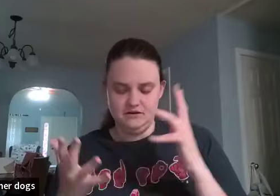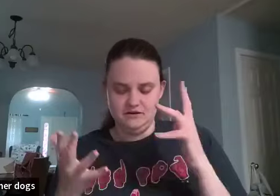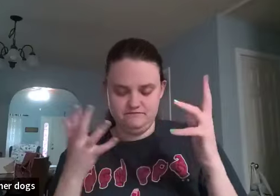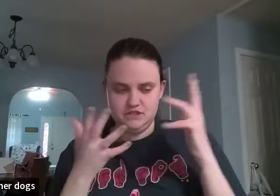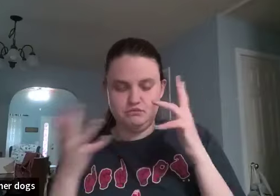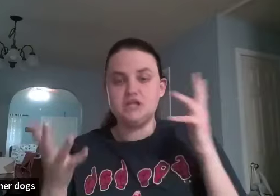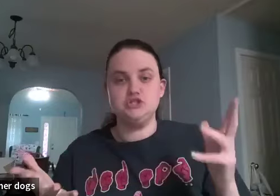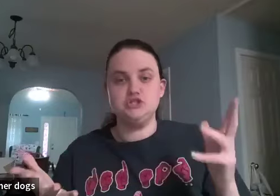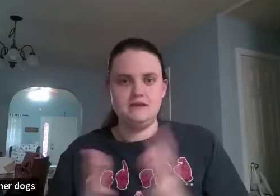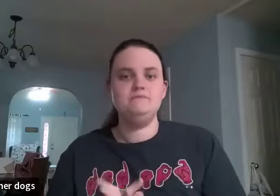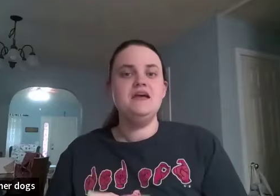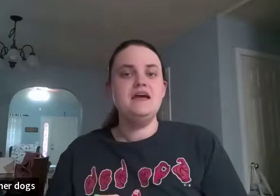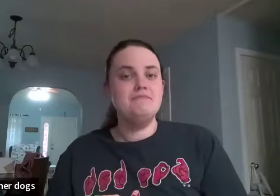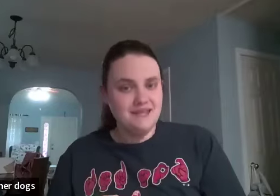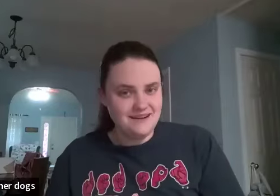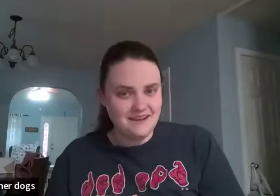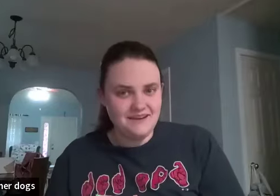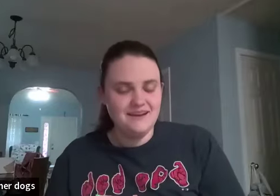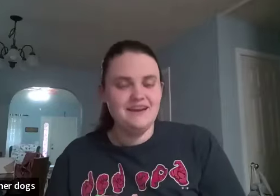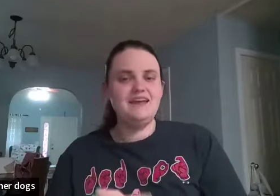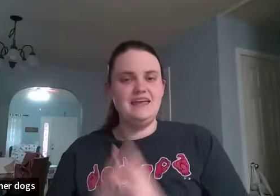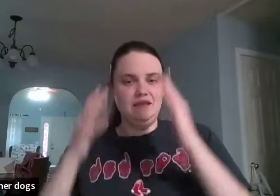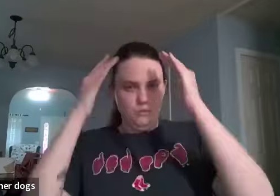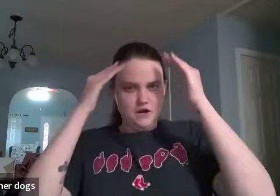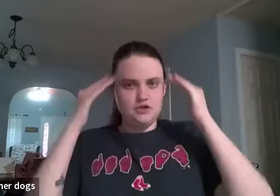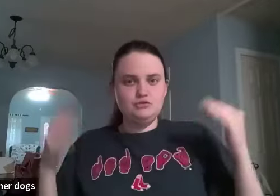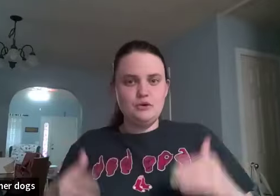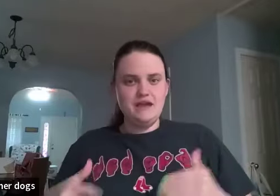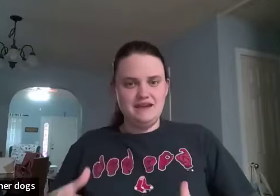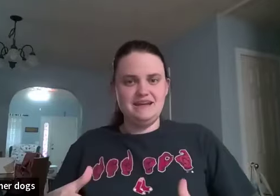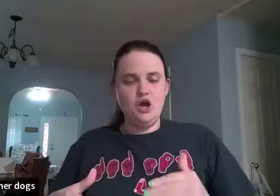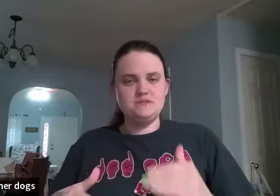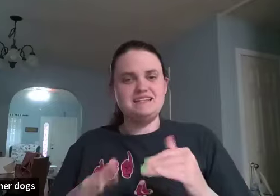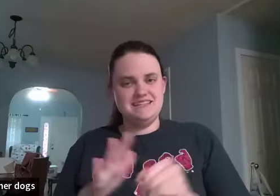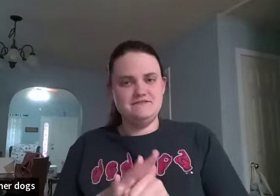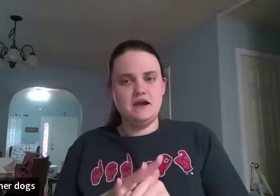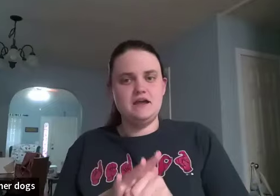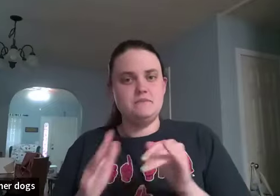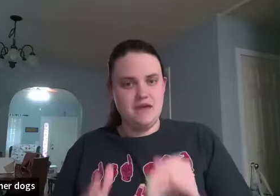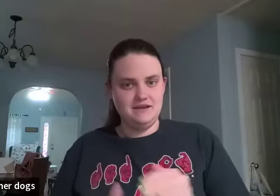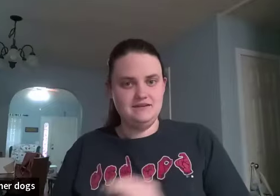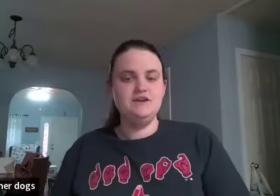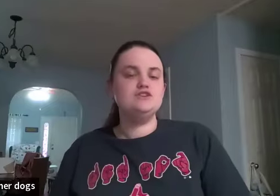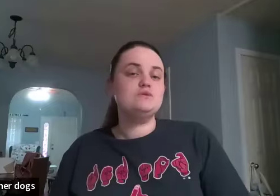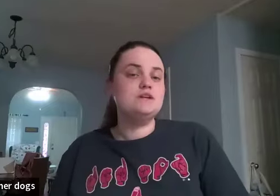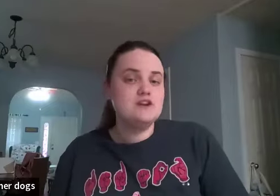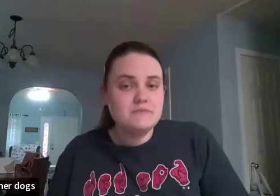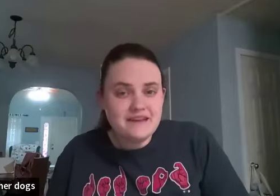a directional sign, meaning where you locate it helps identify the pain. So when you're talking about like